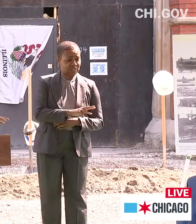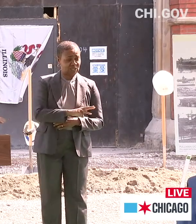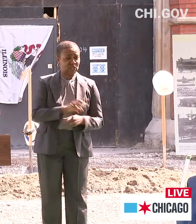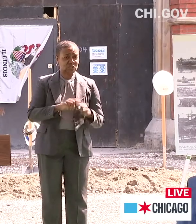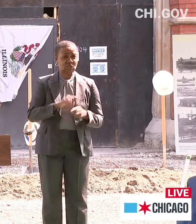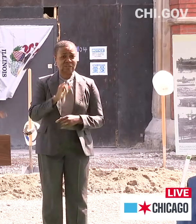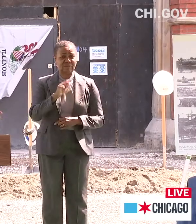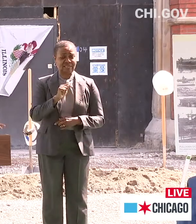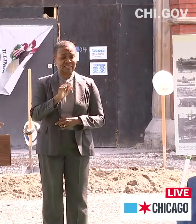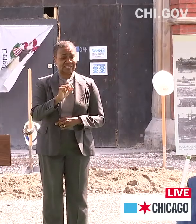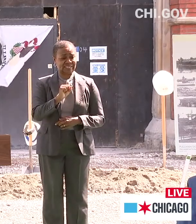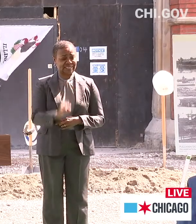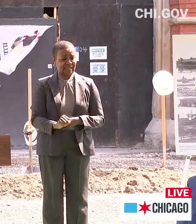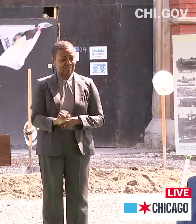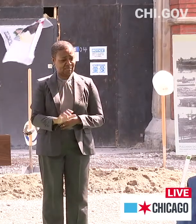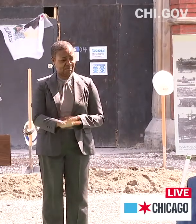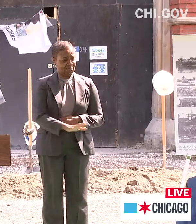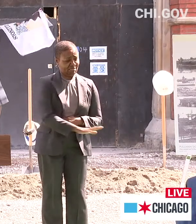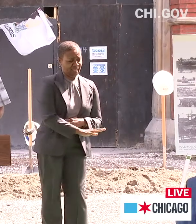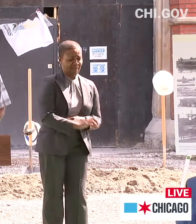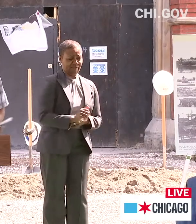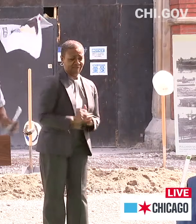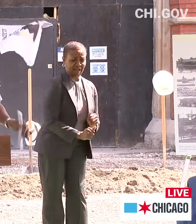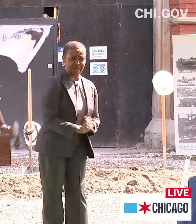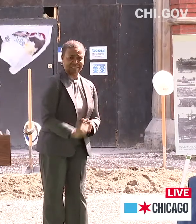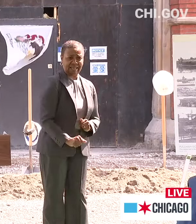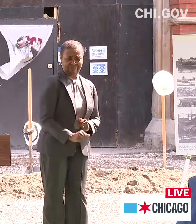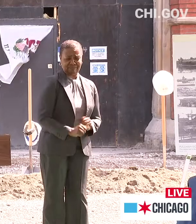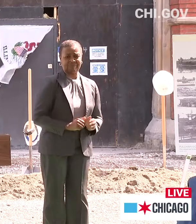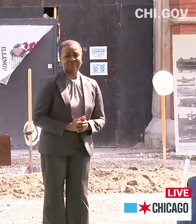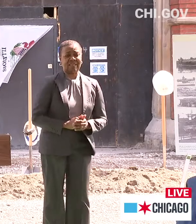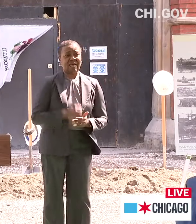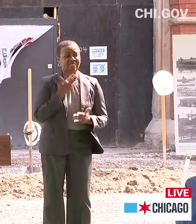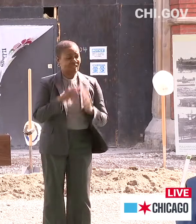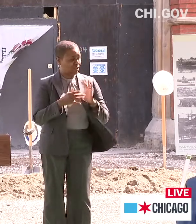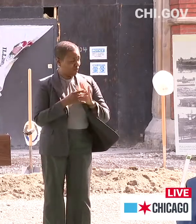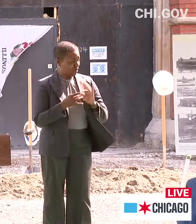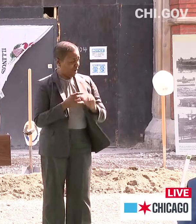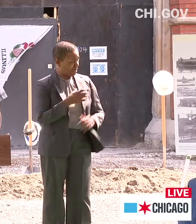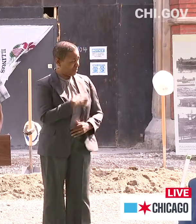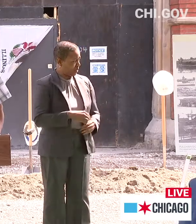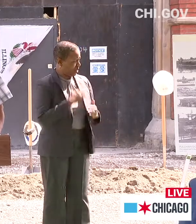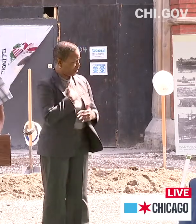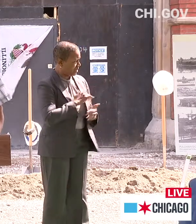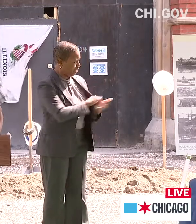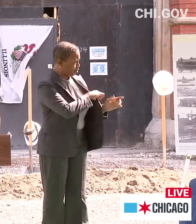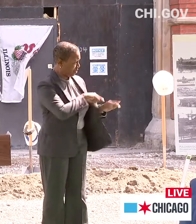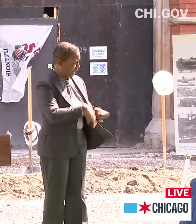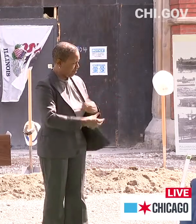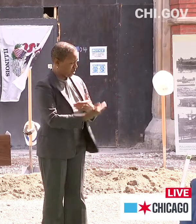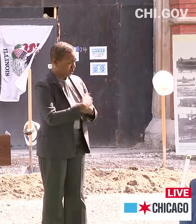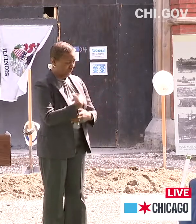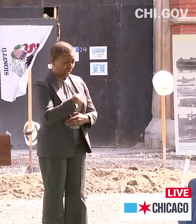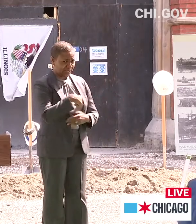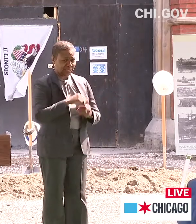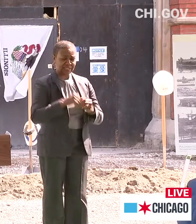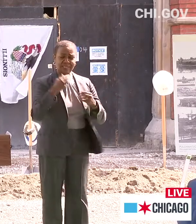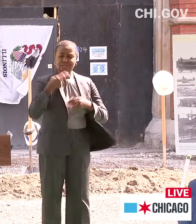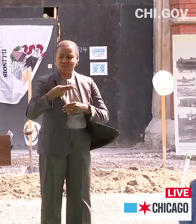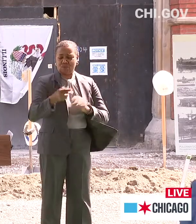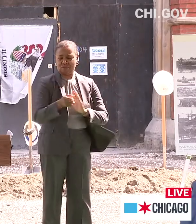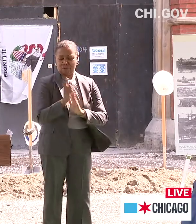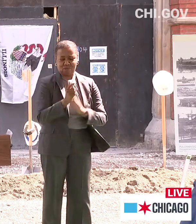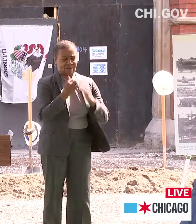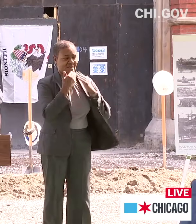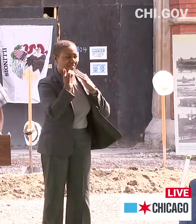Side, far South Side. Thank you so much for those remarks, Mayor. We appreciate you being here today, joining us in this historic moment. Thank